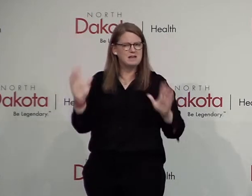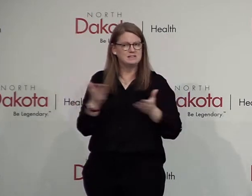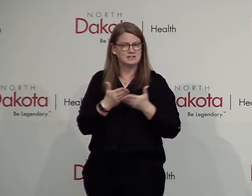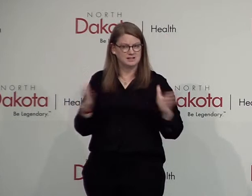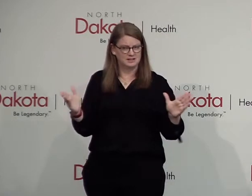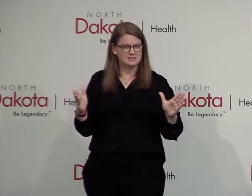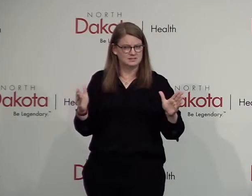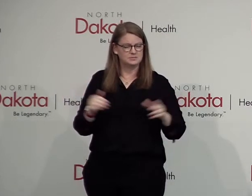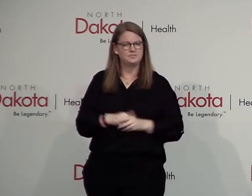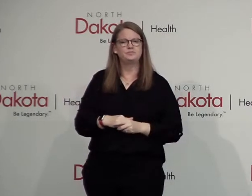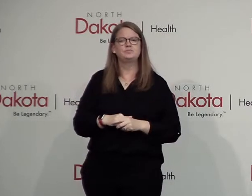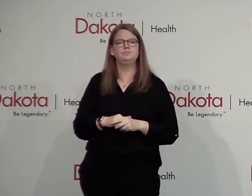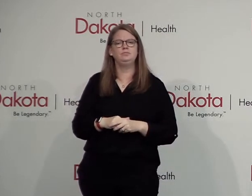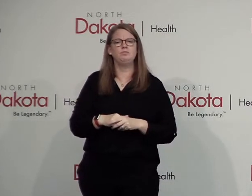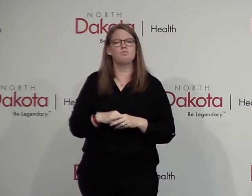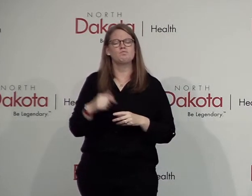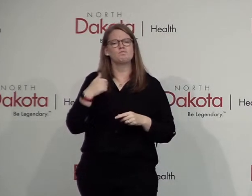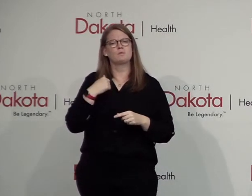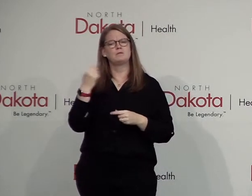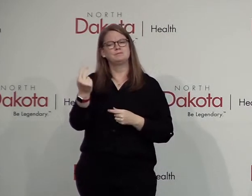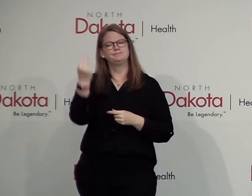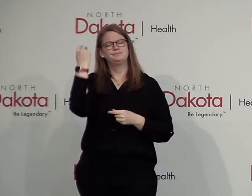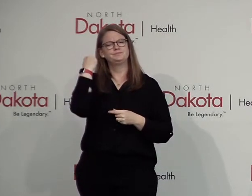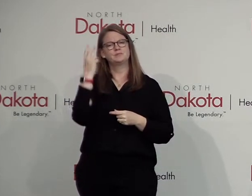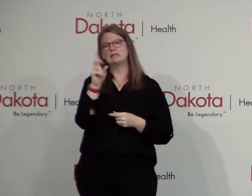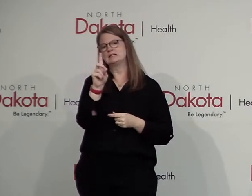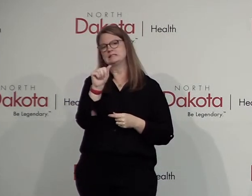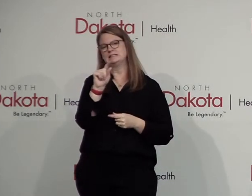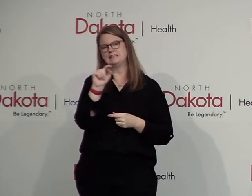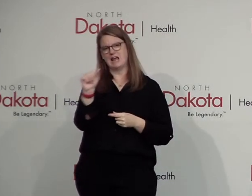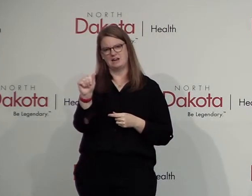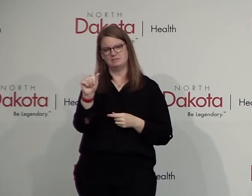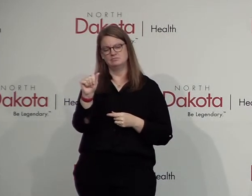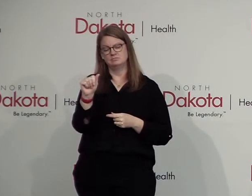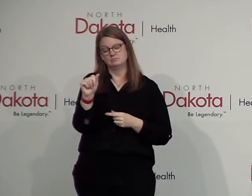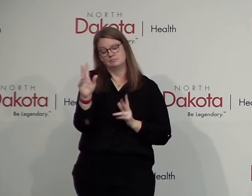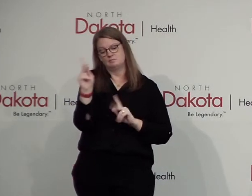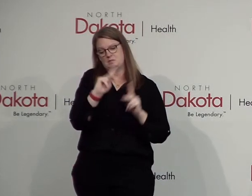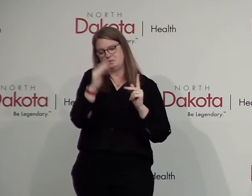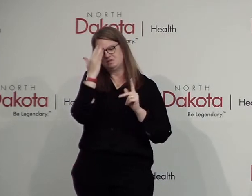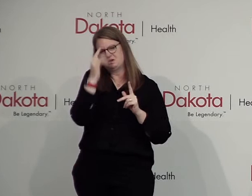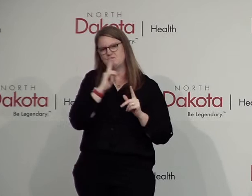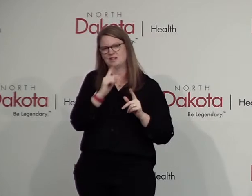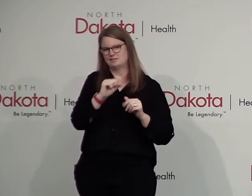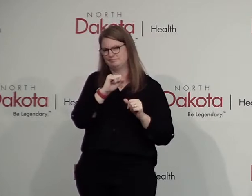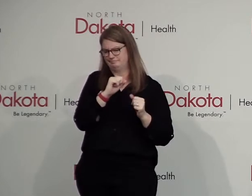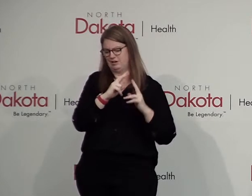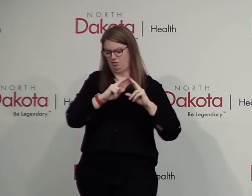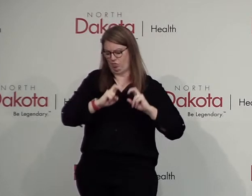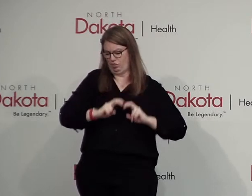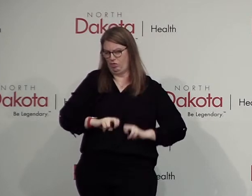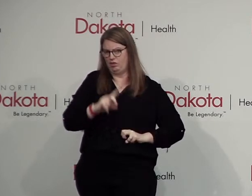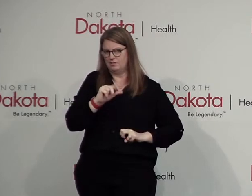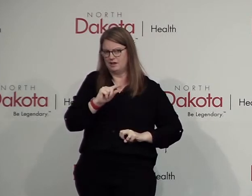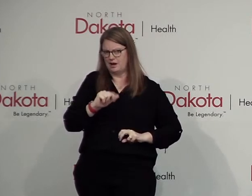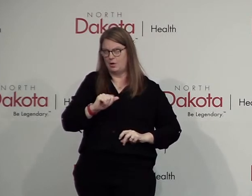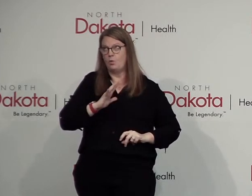of that. I was looking at some data recently, as people know that I like to do. Diphtheria, which